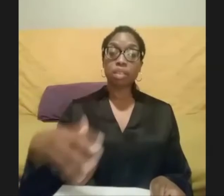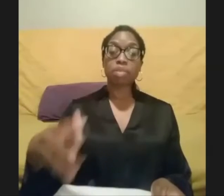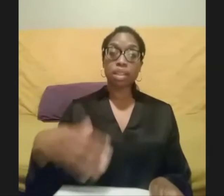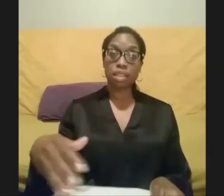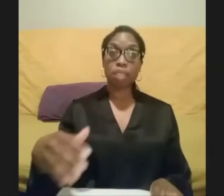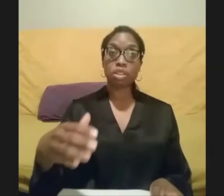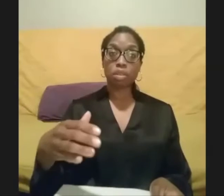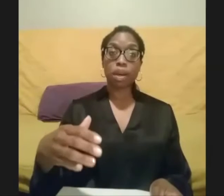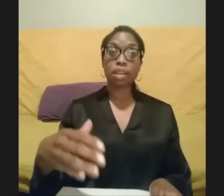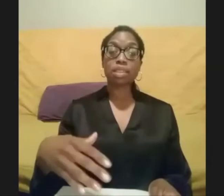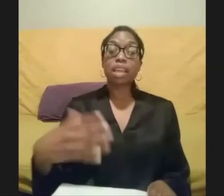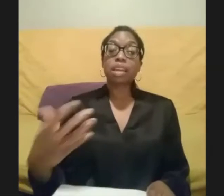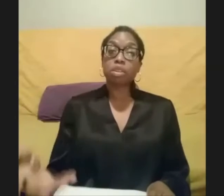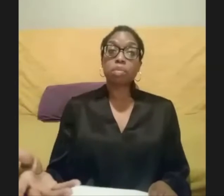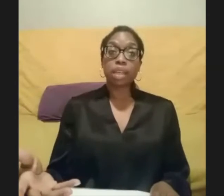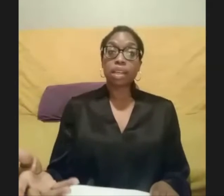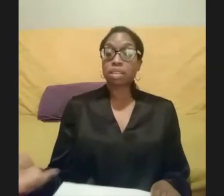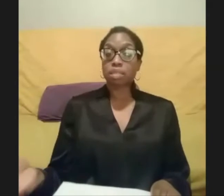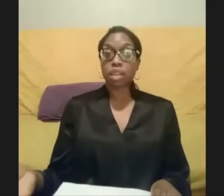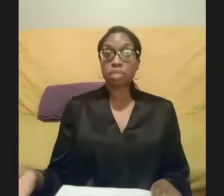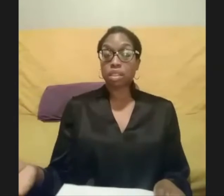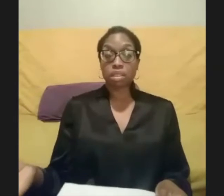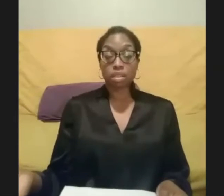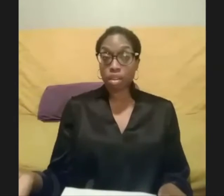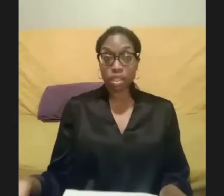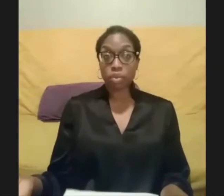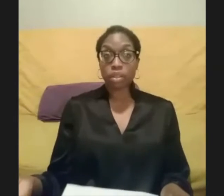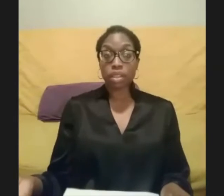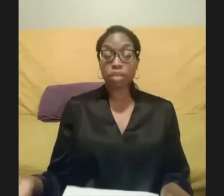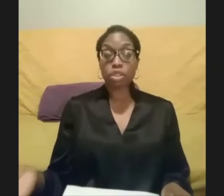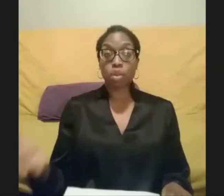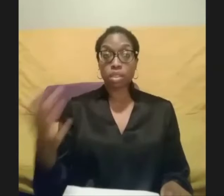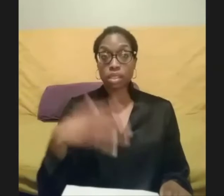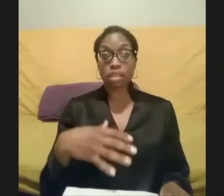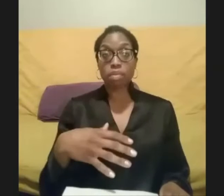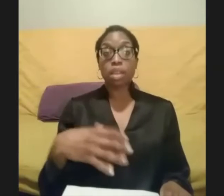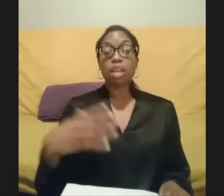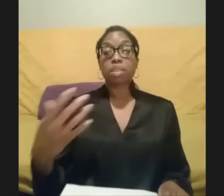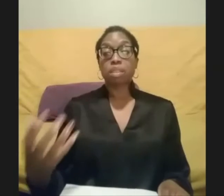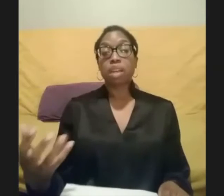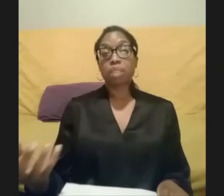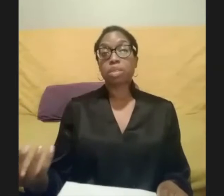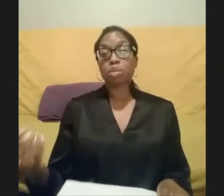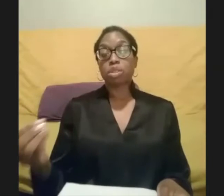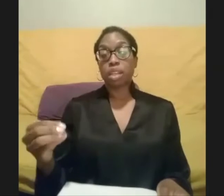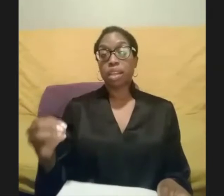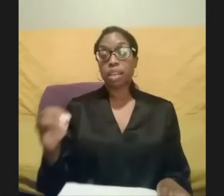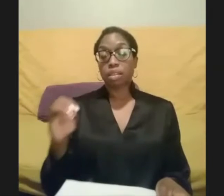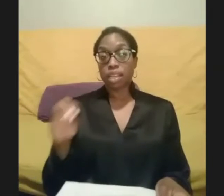that damage in our bodies, it can accumulate, and sometimes it doesn't cause any real damage to our system. But sometimes those DNA nicks